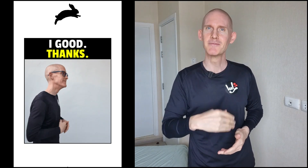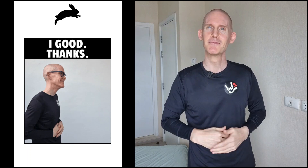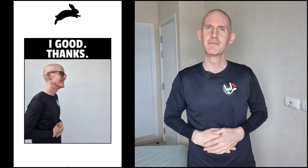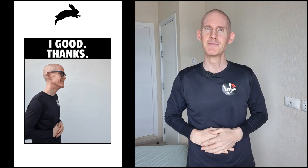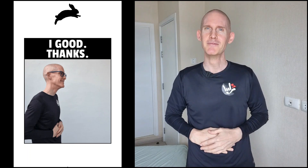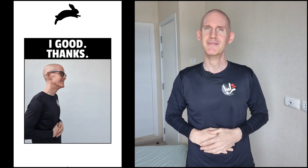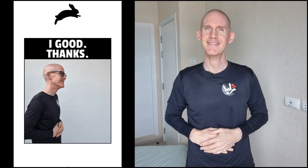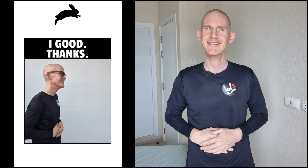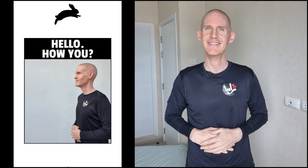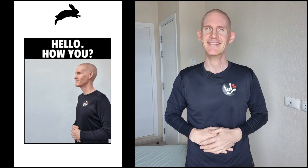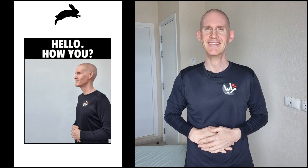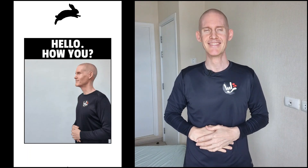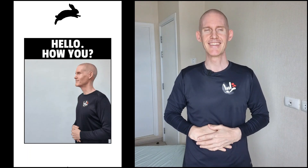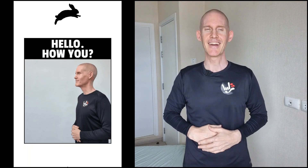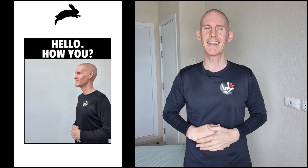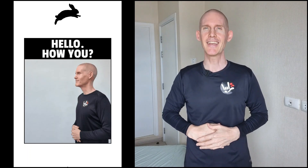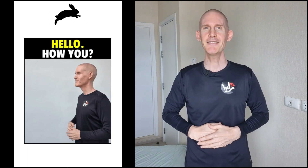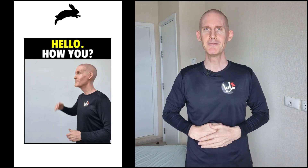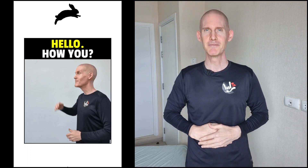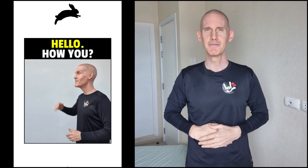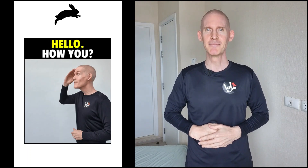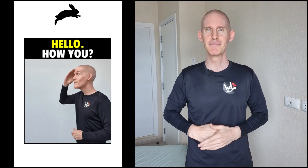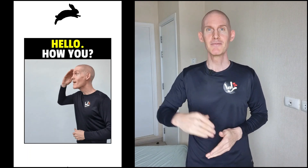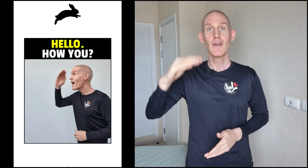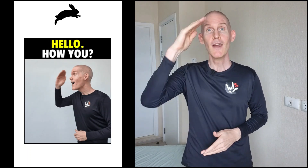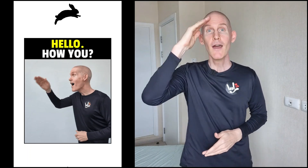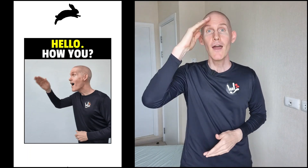Thanks. All right, again.